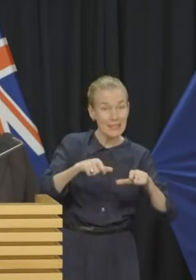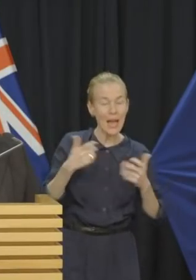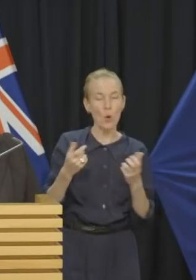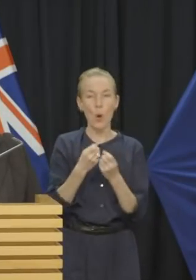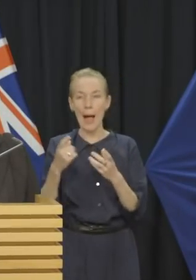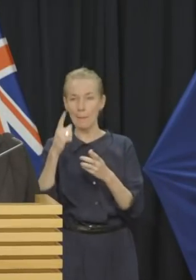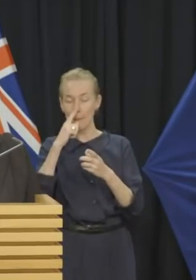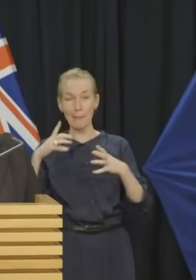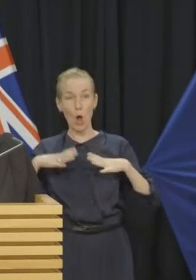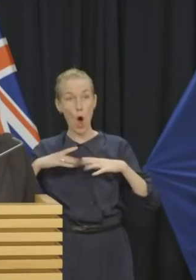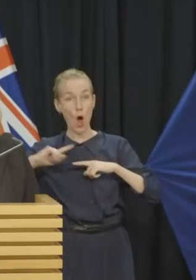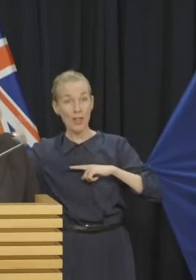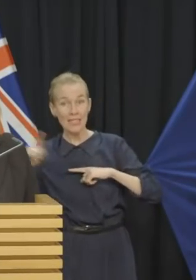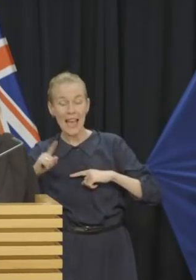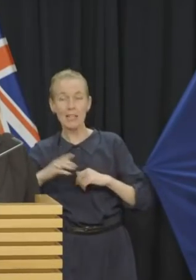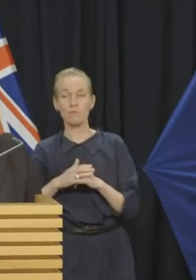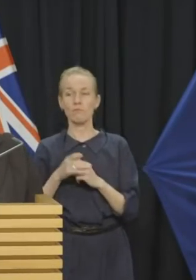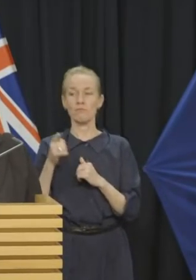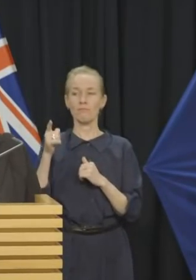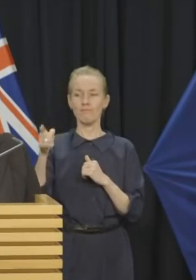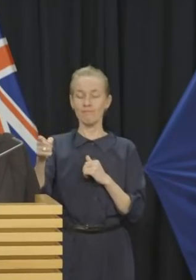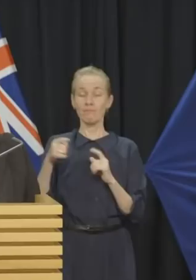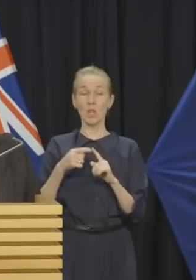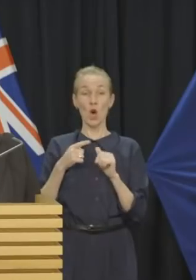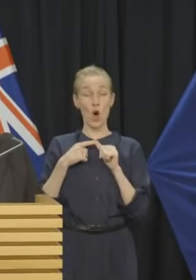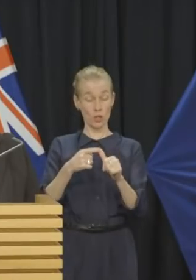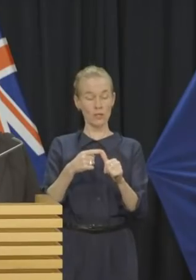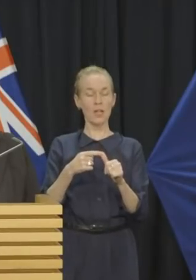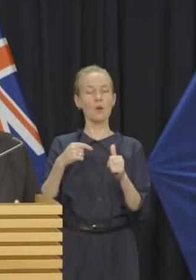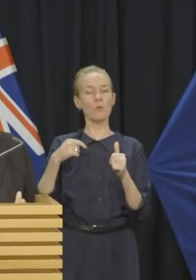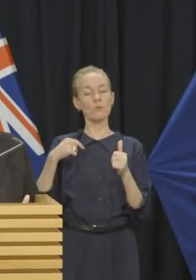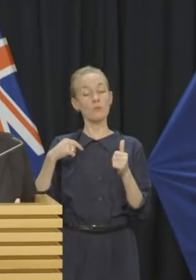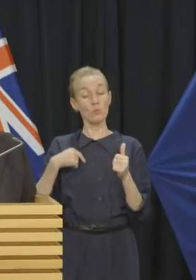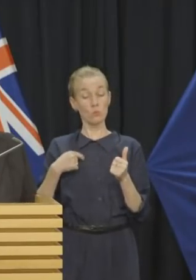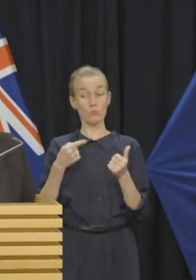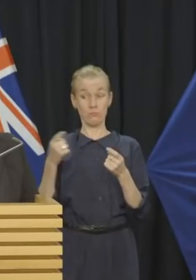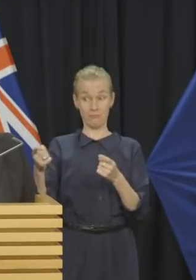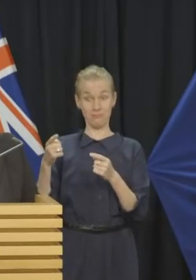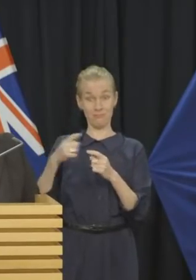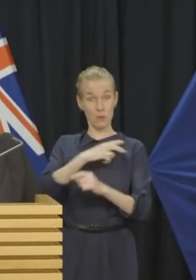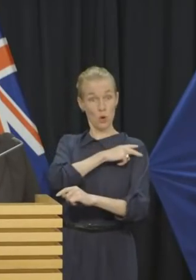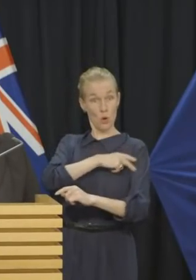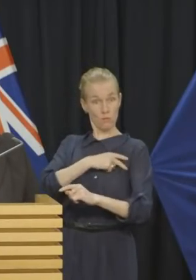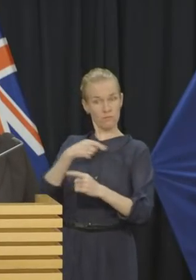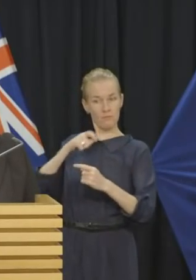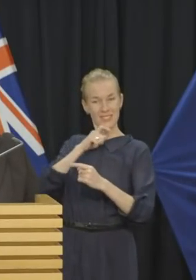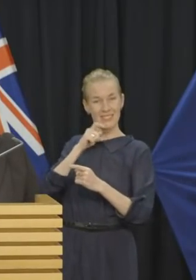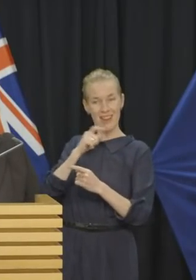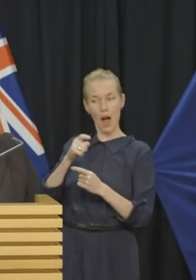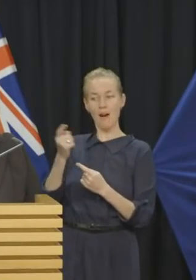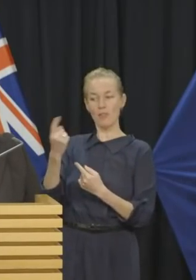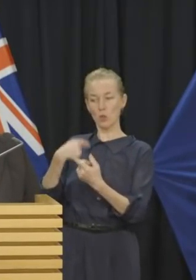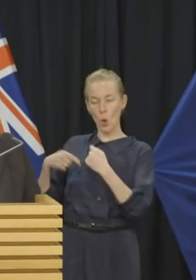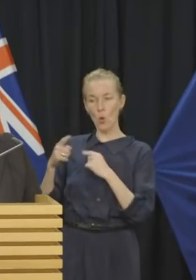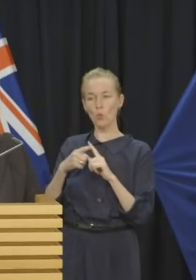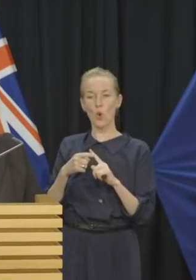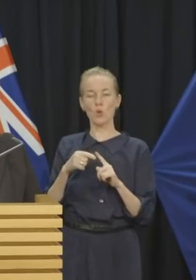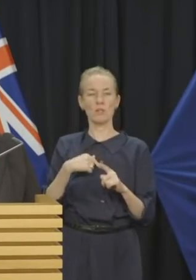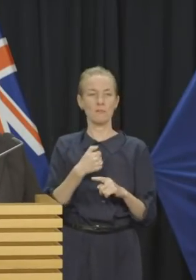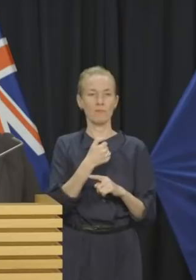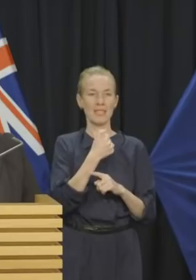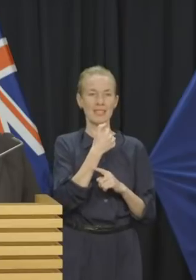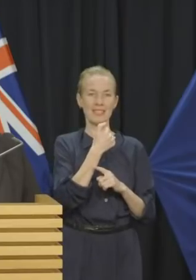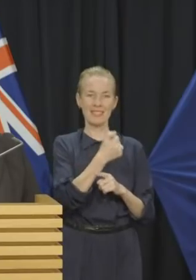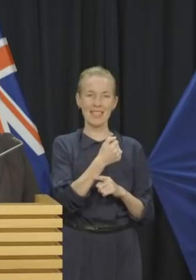can manage through our facilities, and we also, what we do know is that there is 600,000 to 900,000 New Zealanders who are